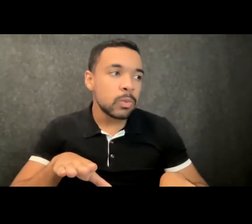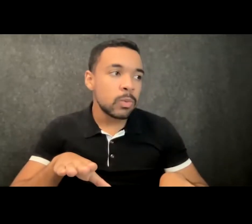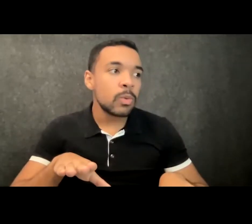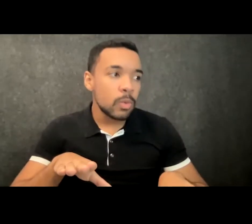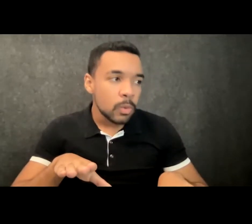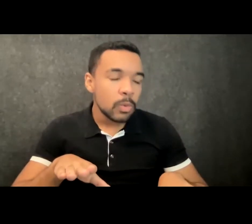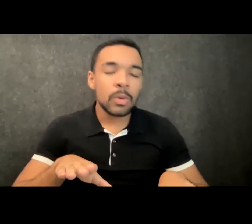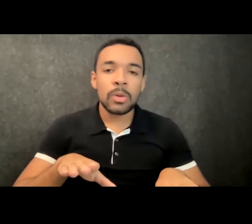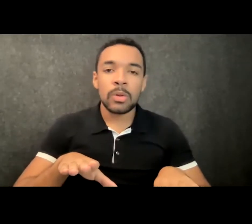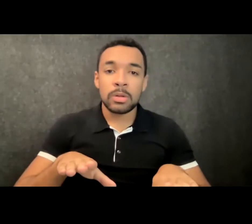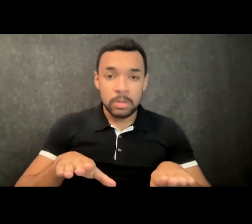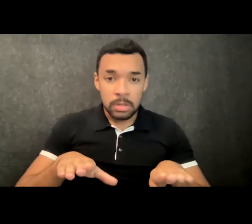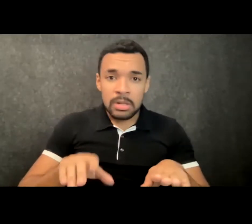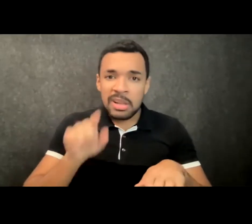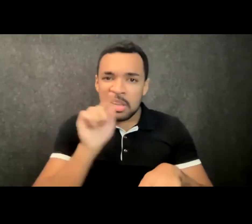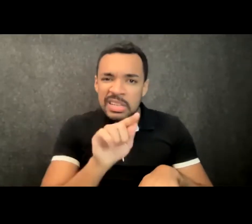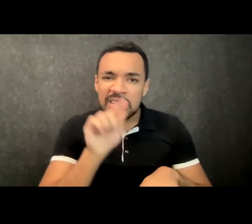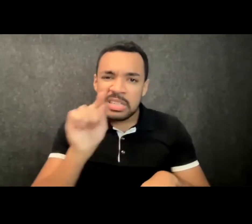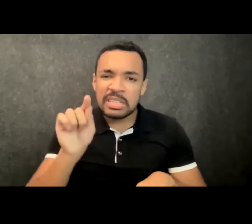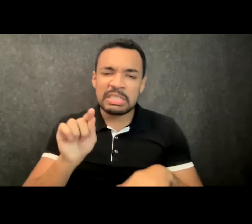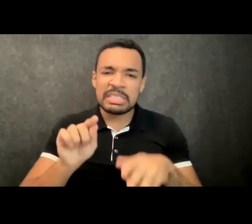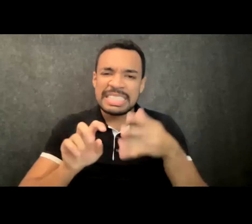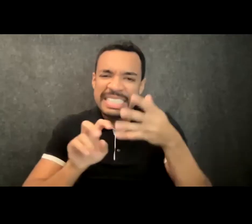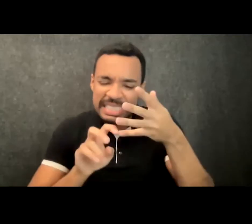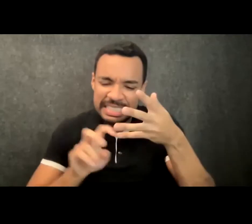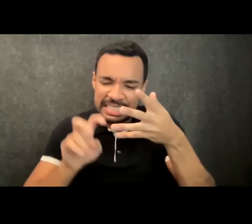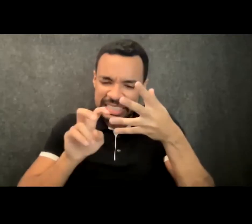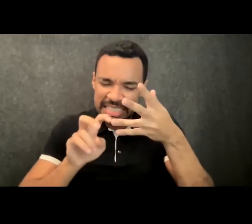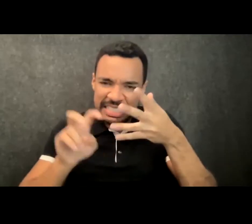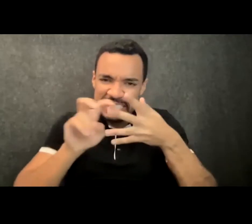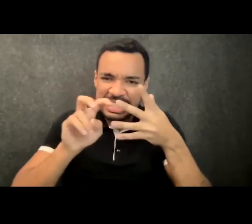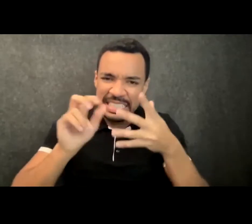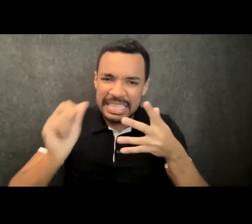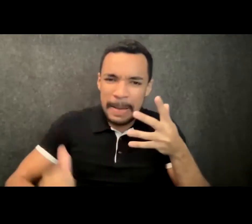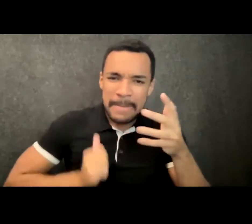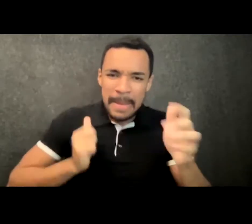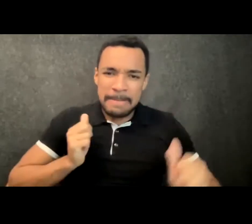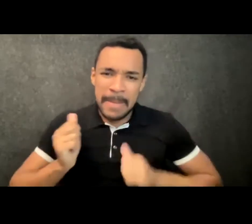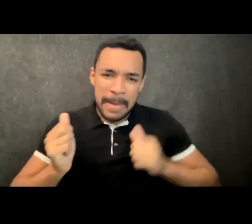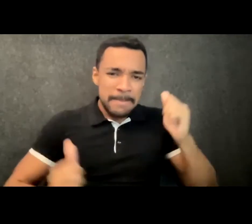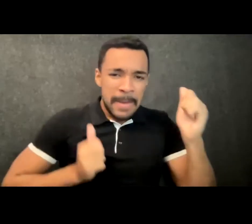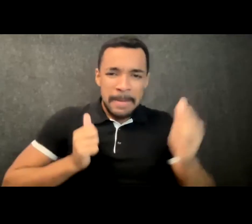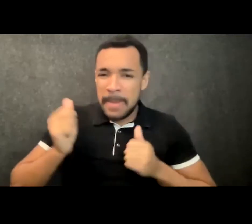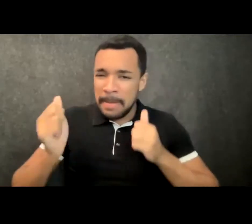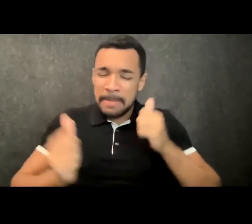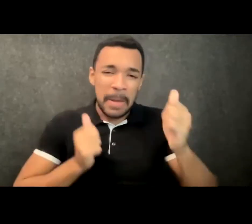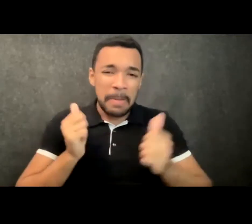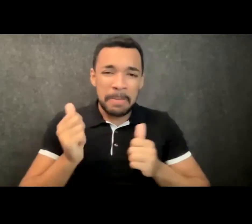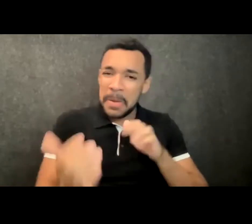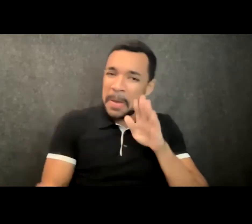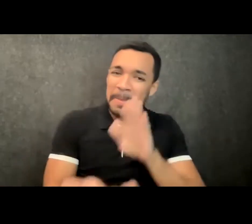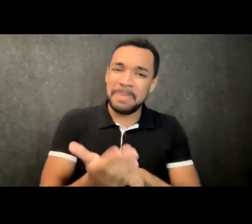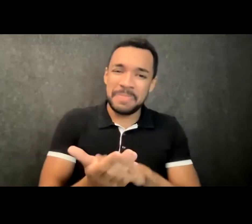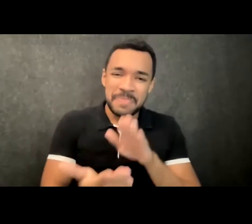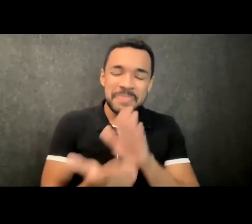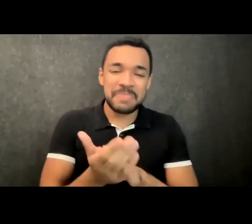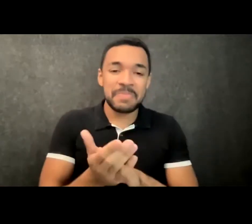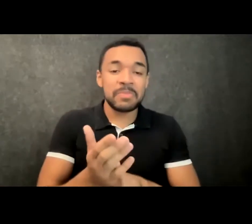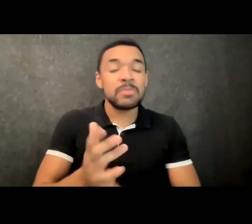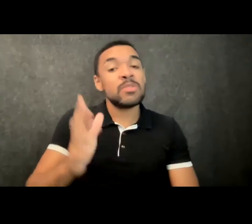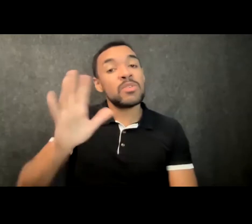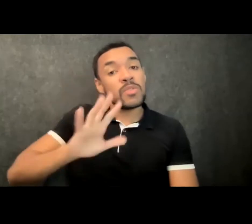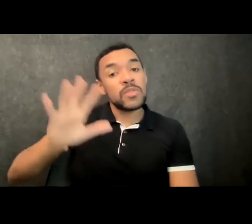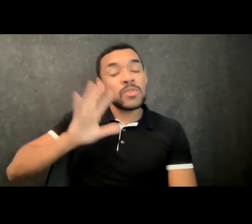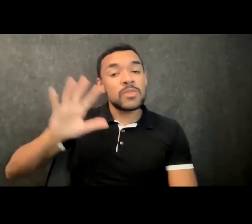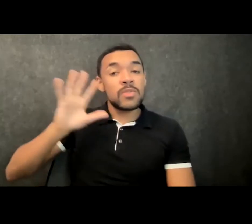great clenched teeth to outstretched knees that hop over. Praise be to corner store